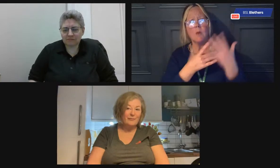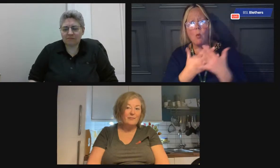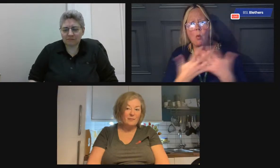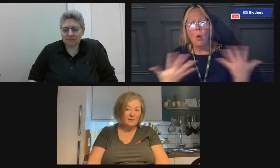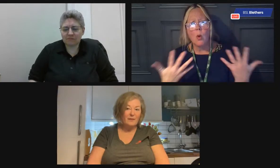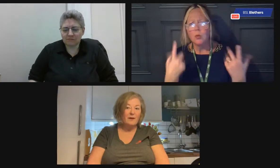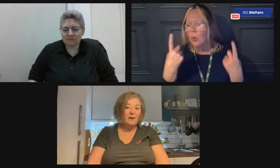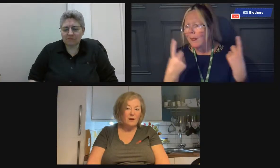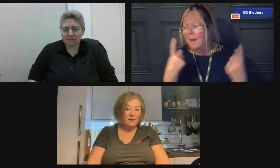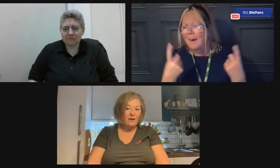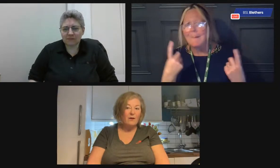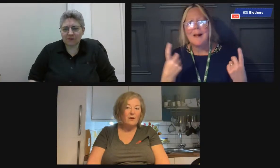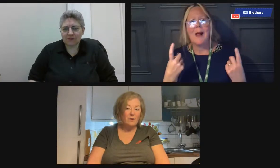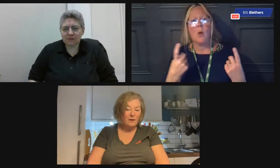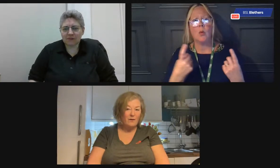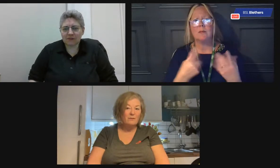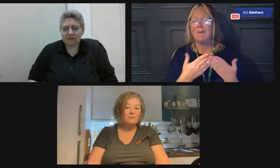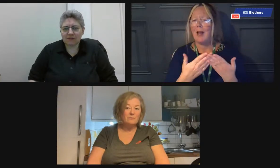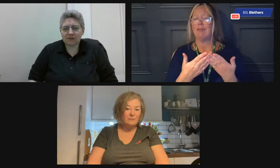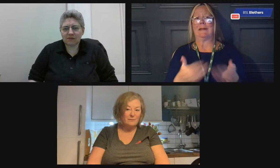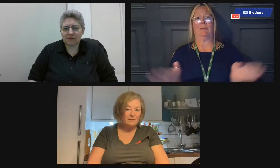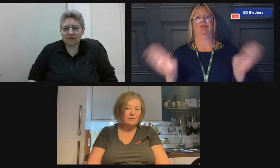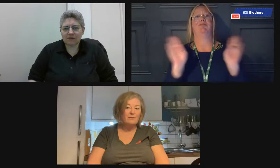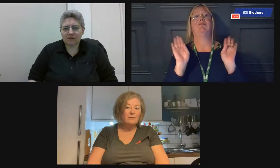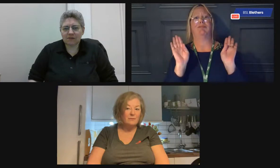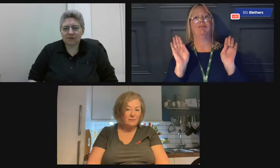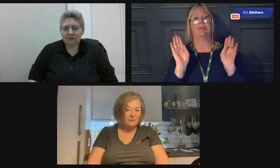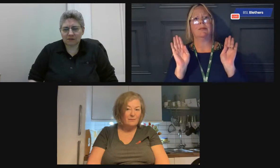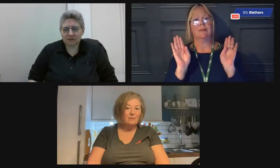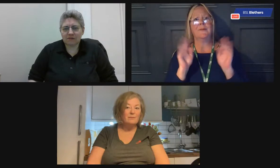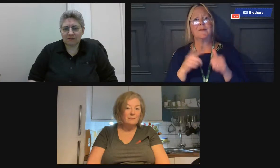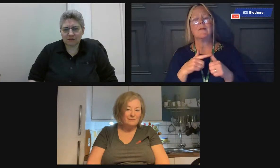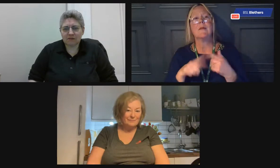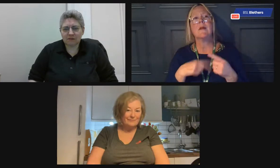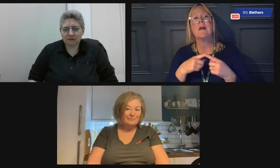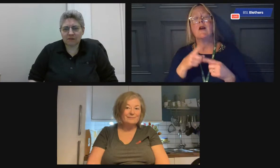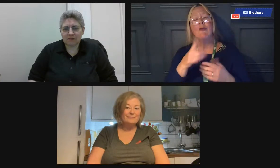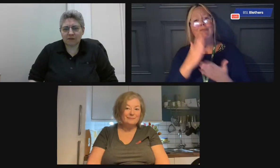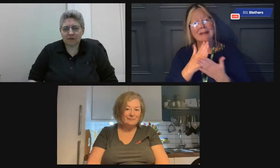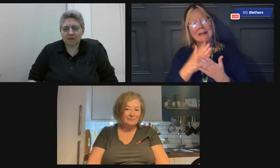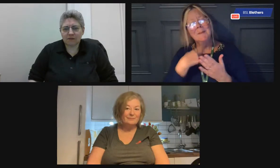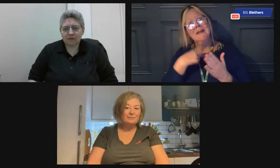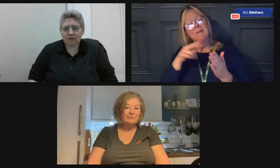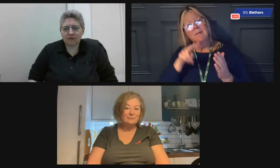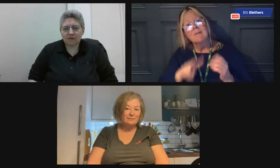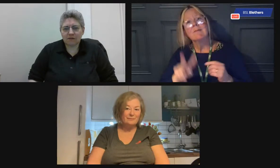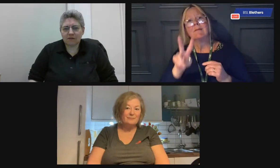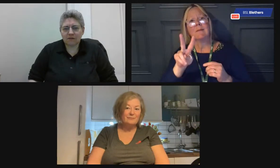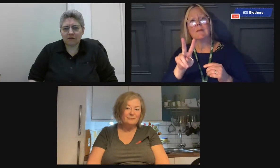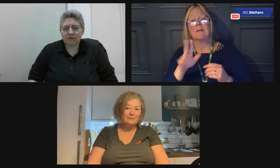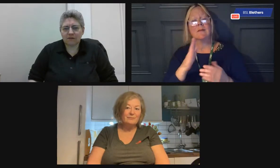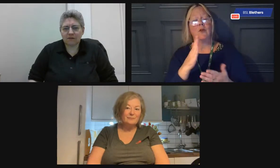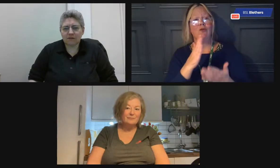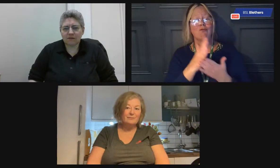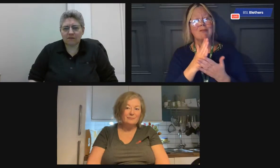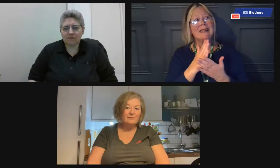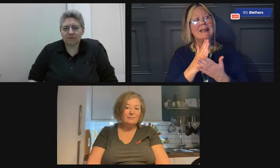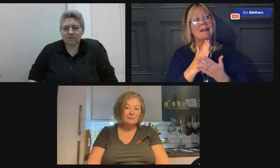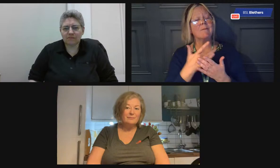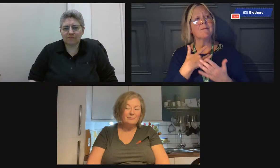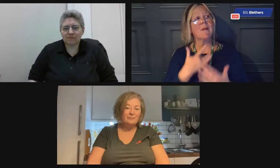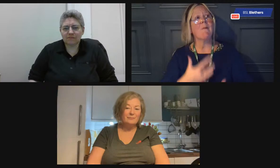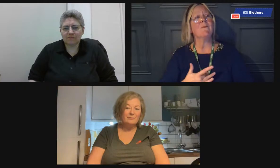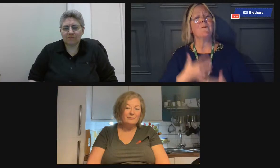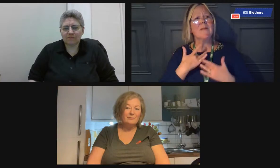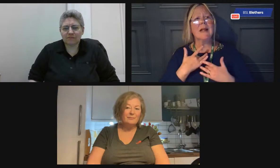are. So we realise how much there is to take on now. And it's a very broad spectrum of